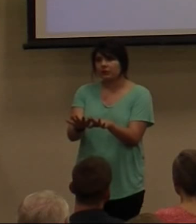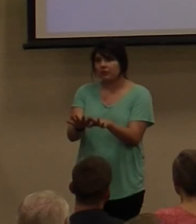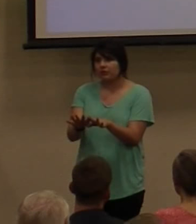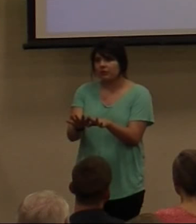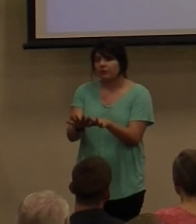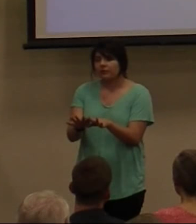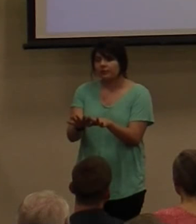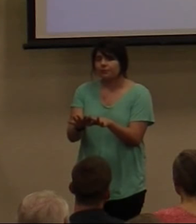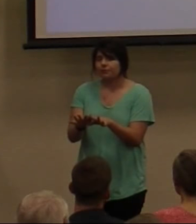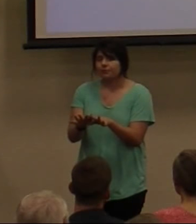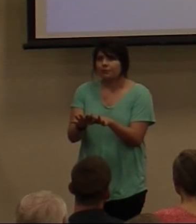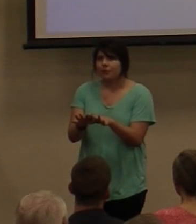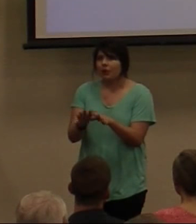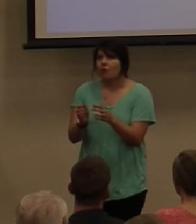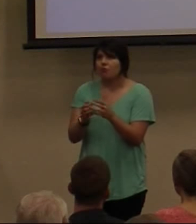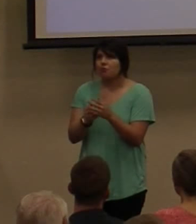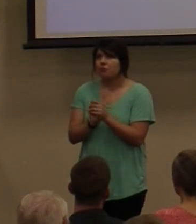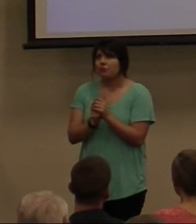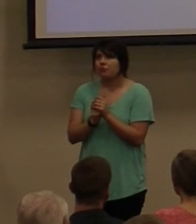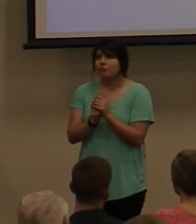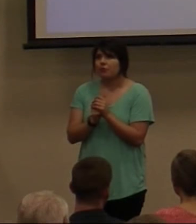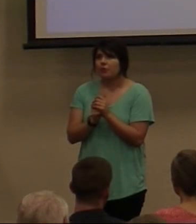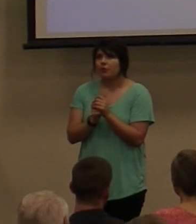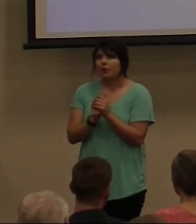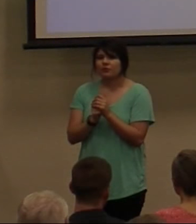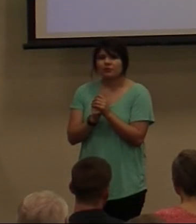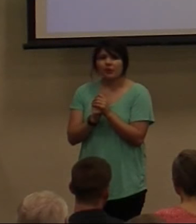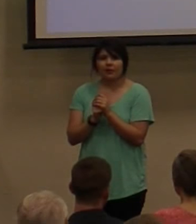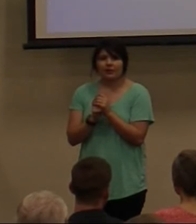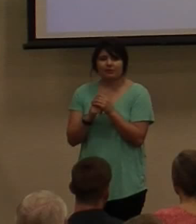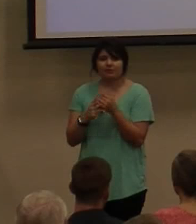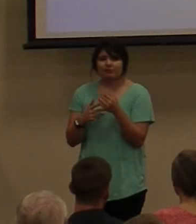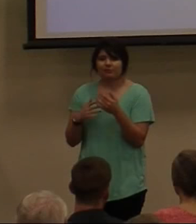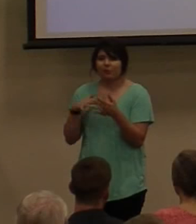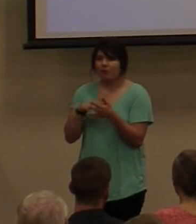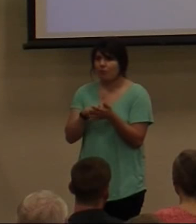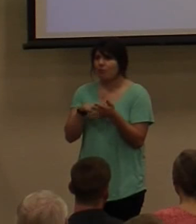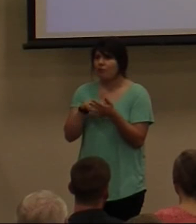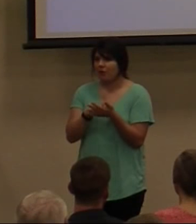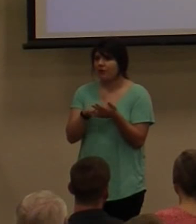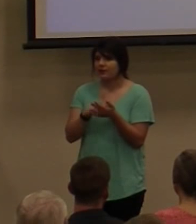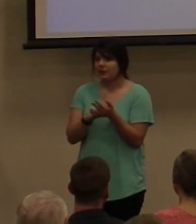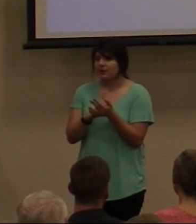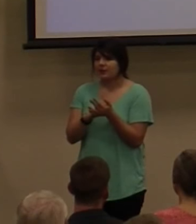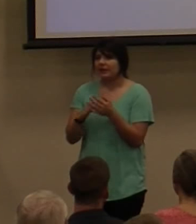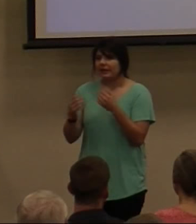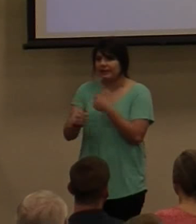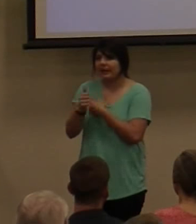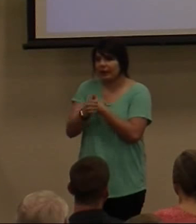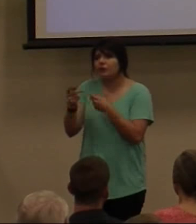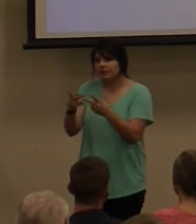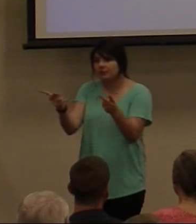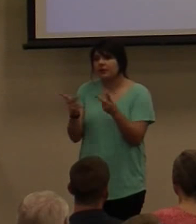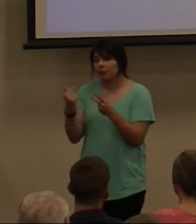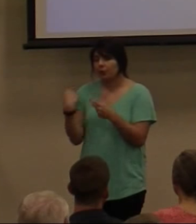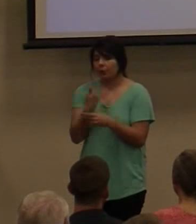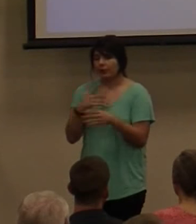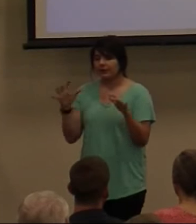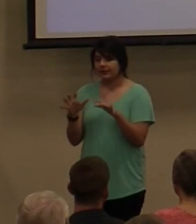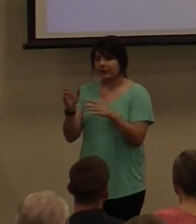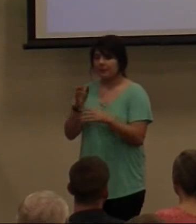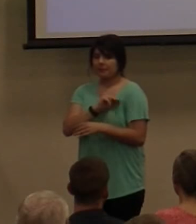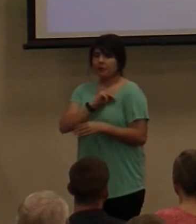Probably the most volatile and dangerous place that we've done mission work is Congo.